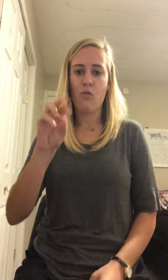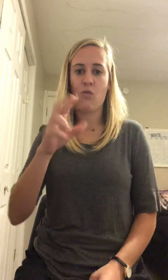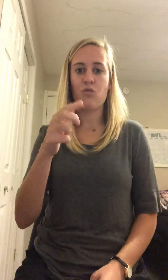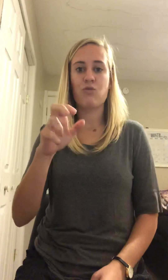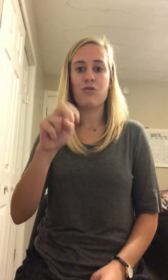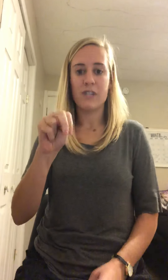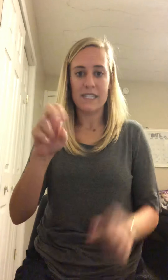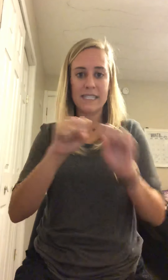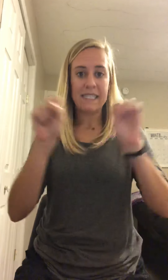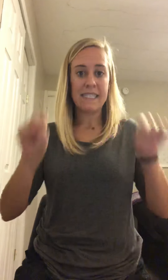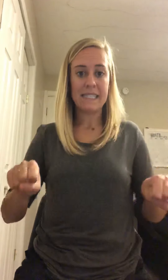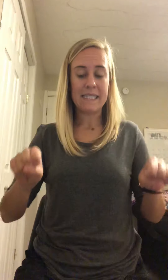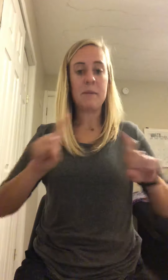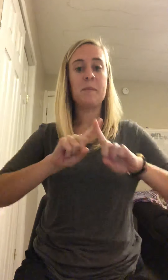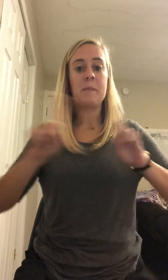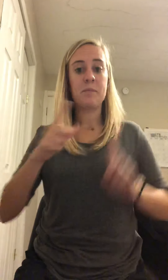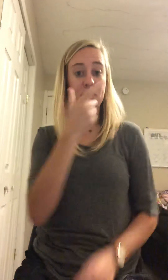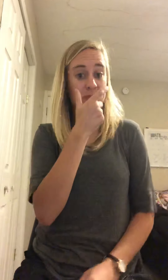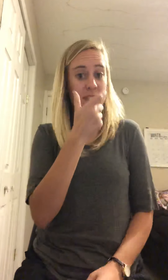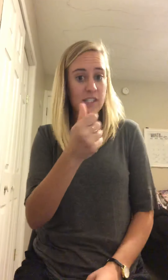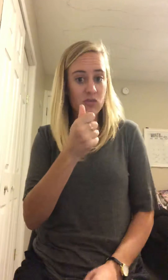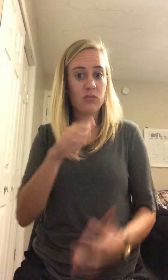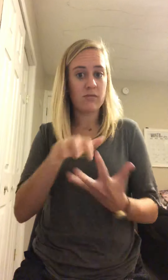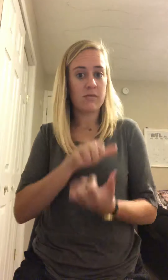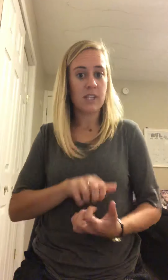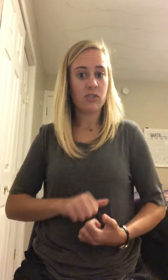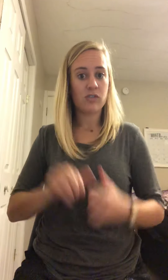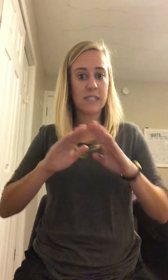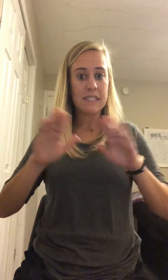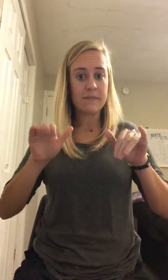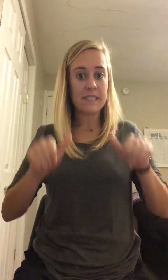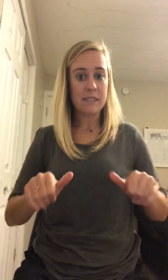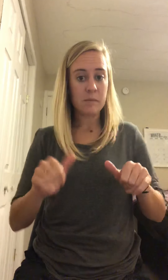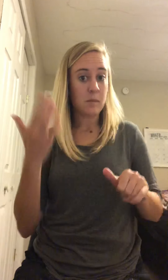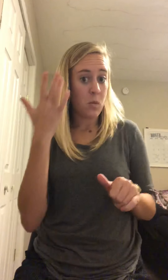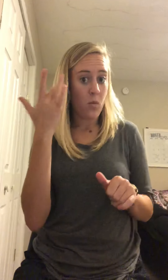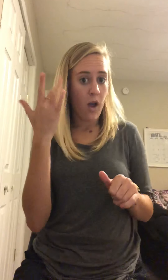it also works in collaboration with every other organ system.